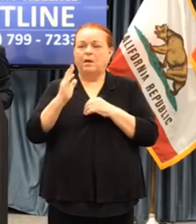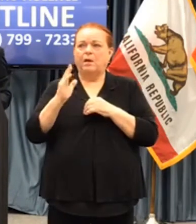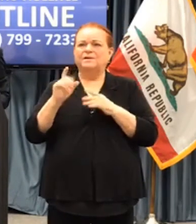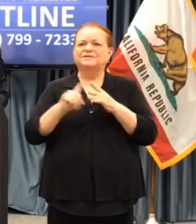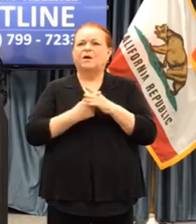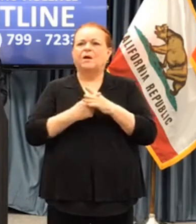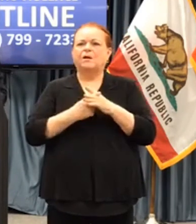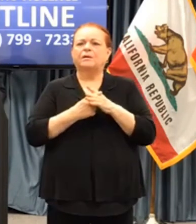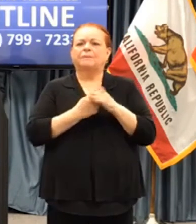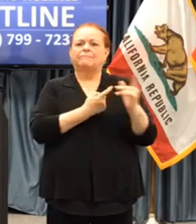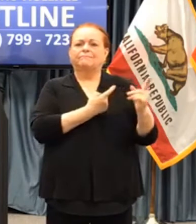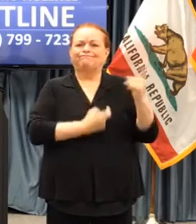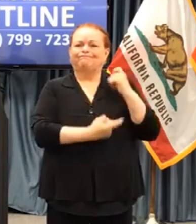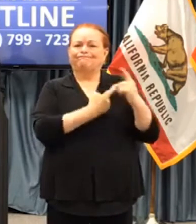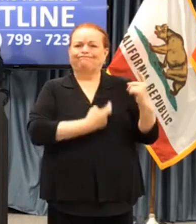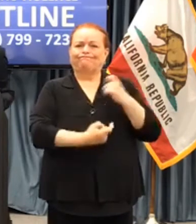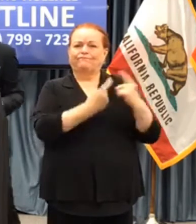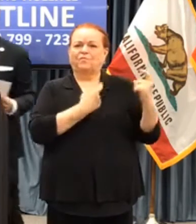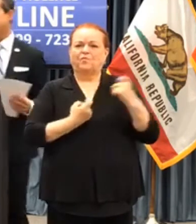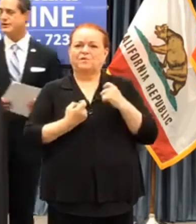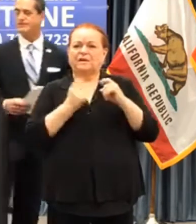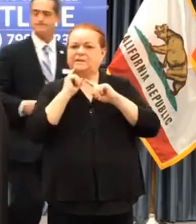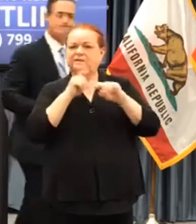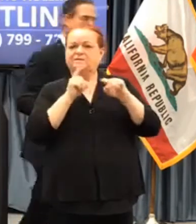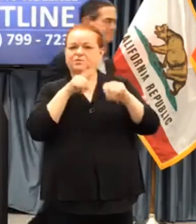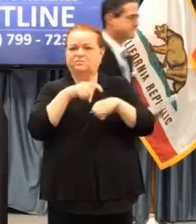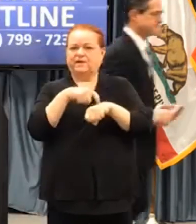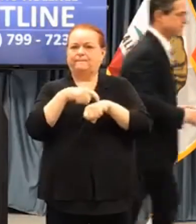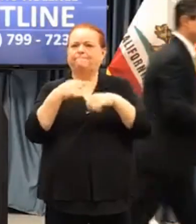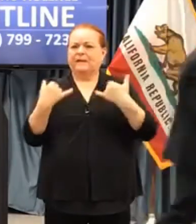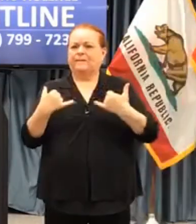for any of the participants. Thank you very much. I appreciate it.